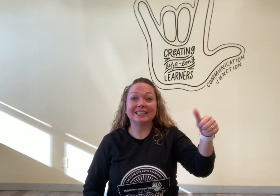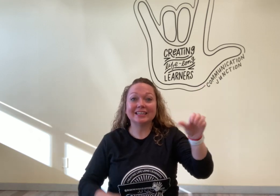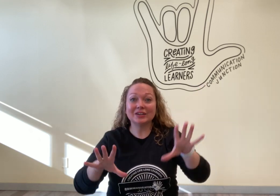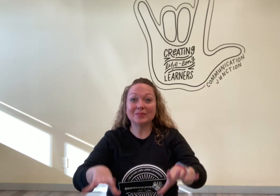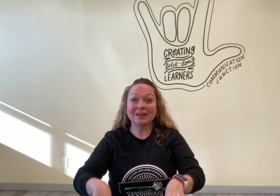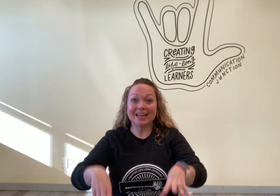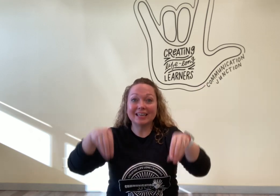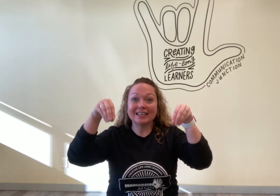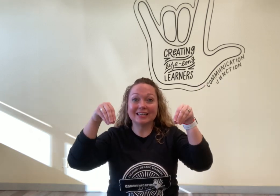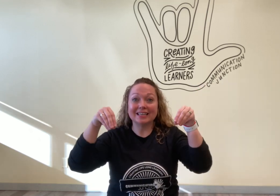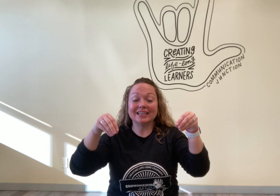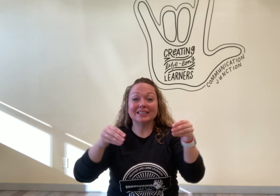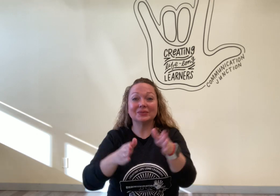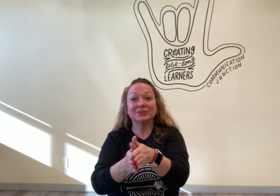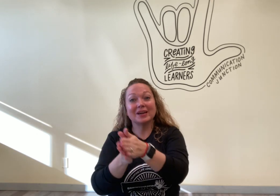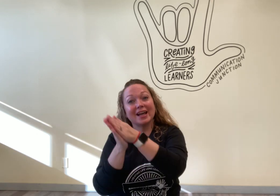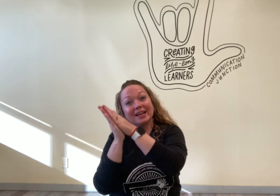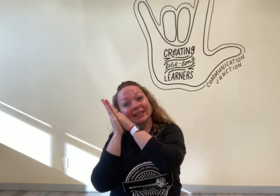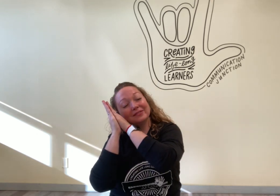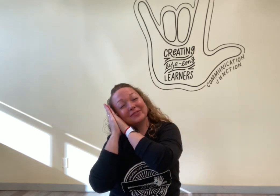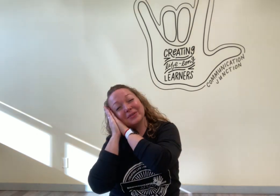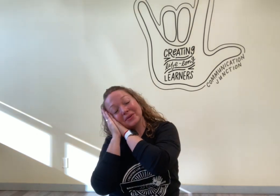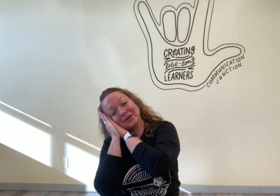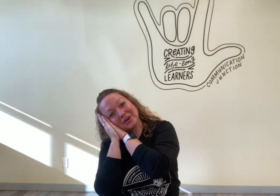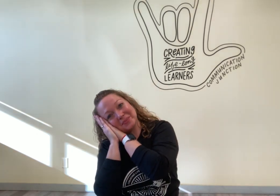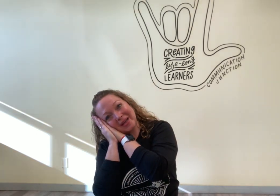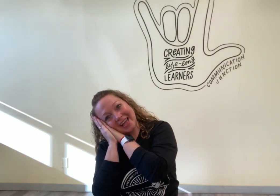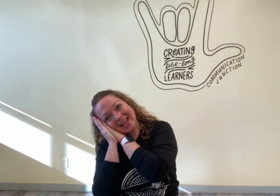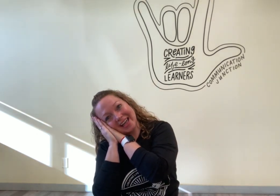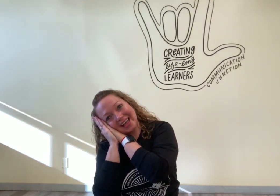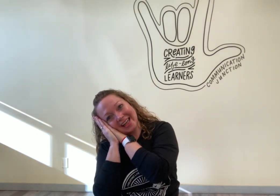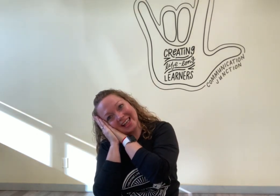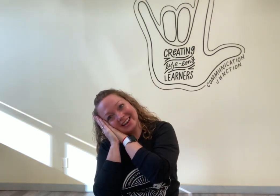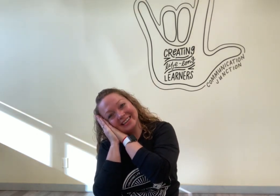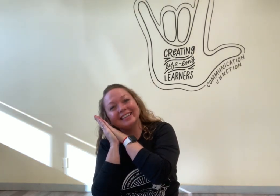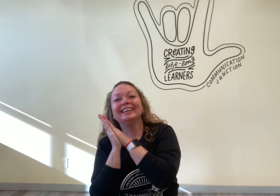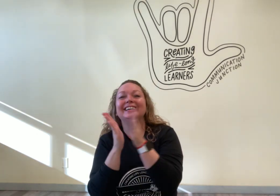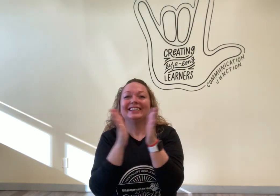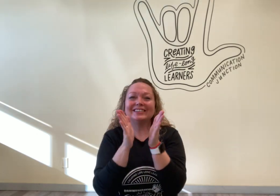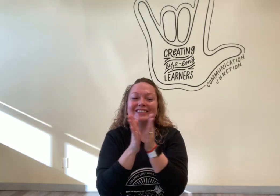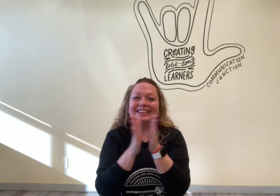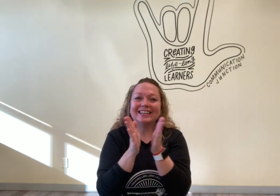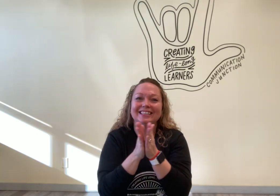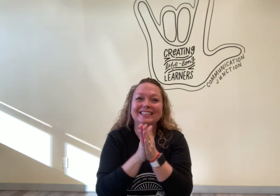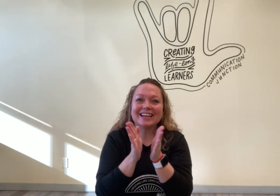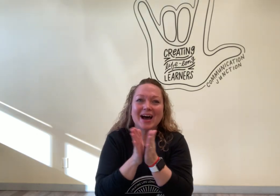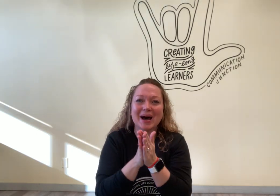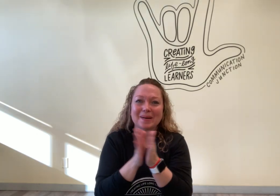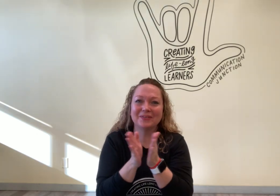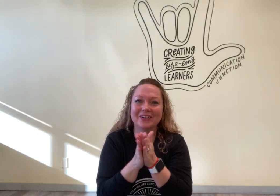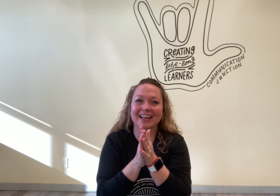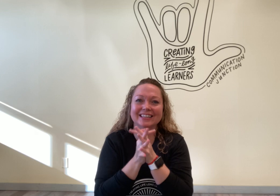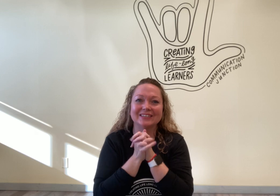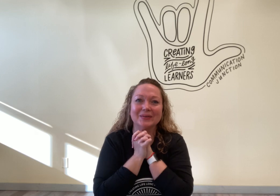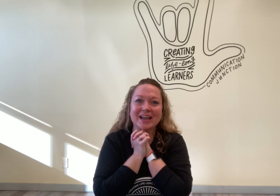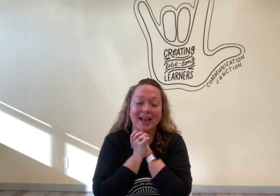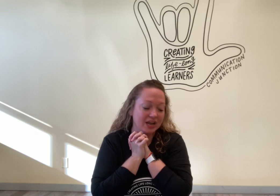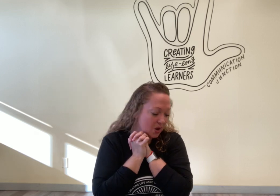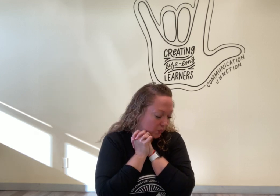little blankies ready for bed. Good job, friends. Okay, we